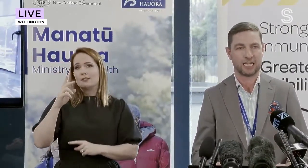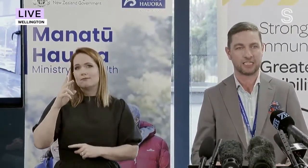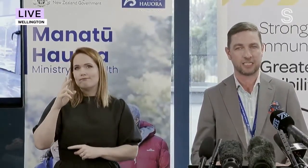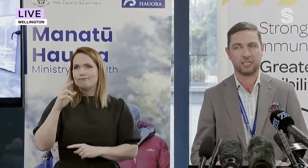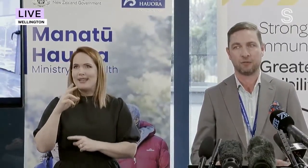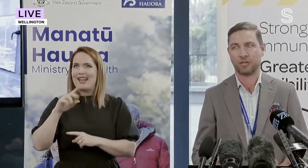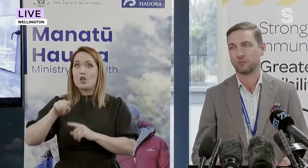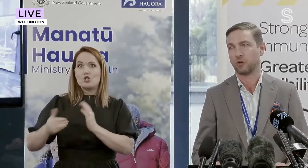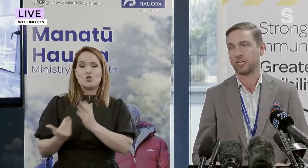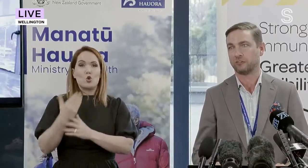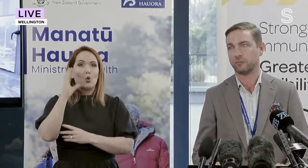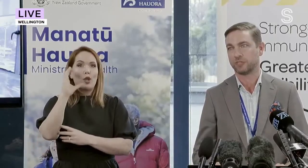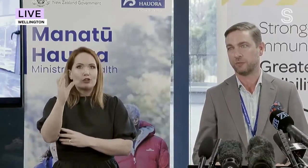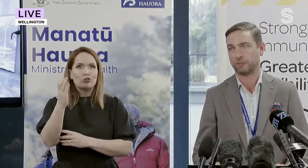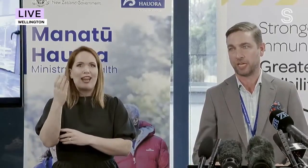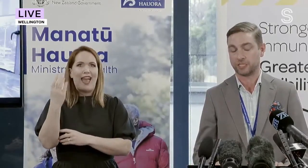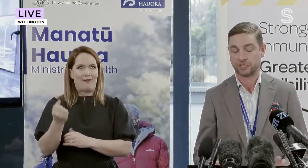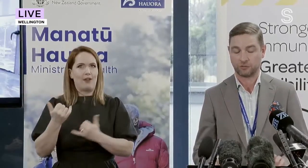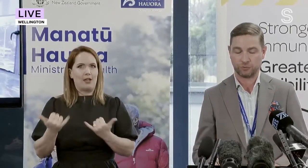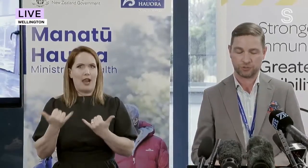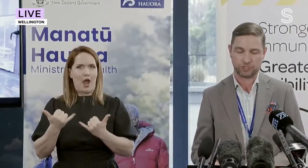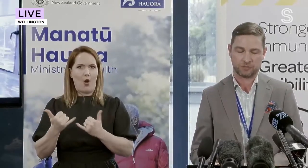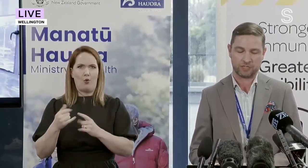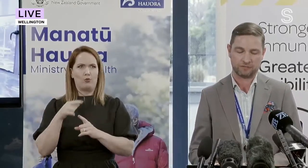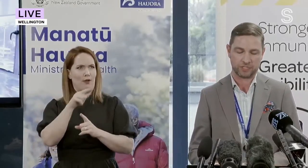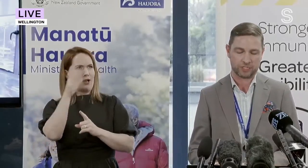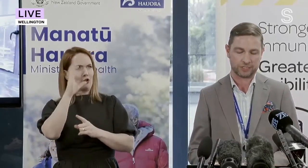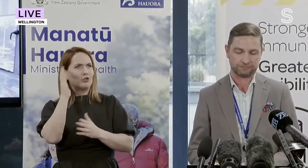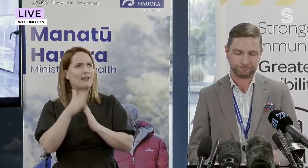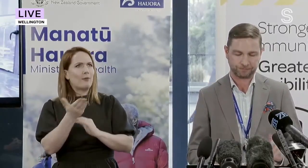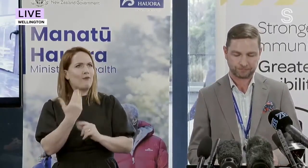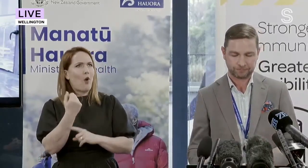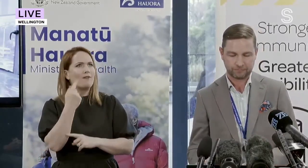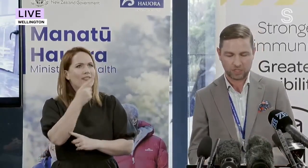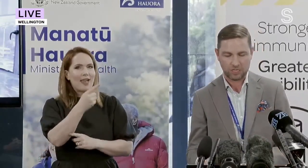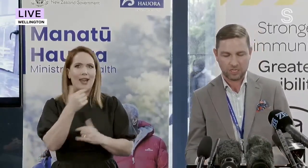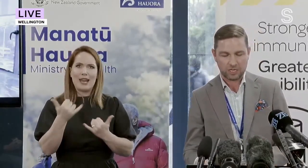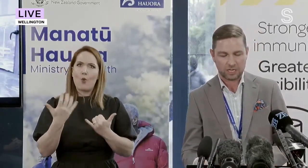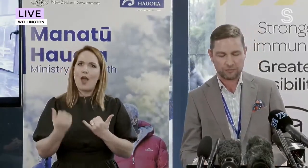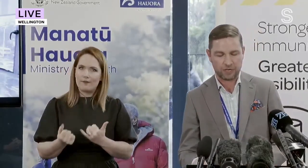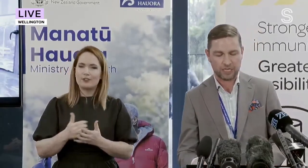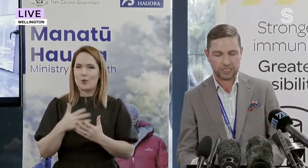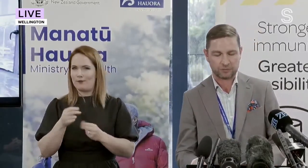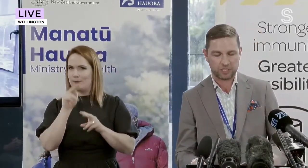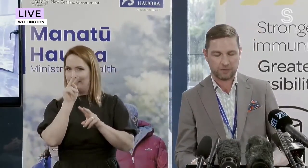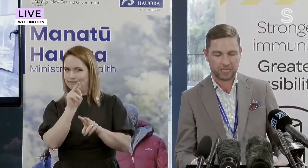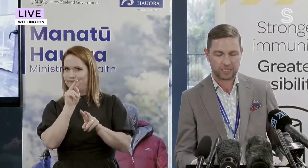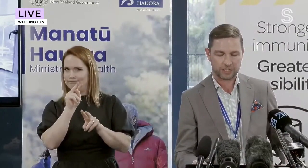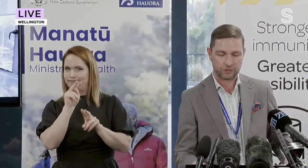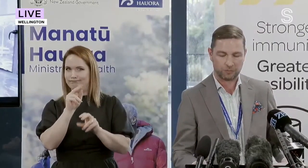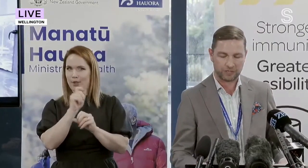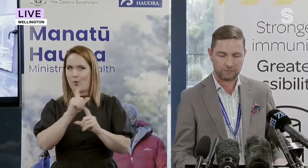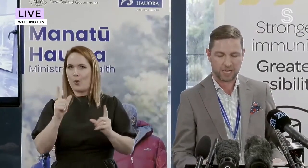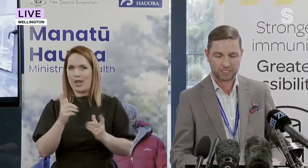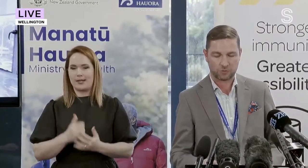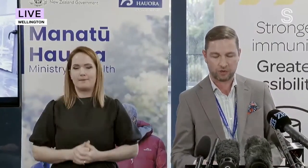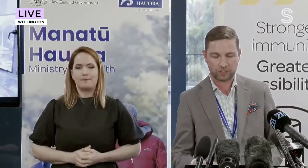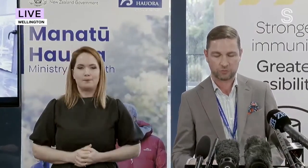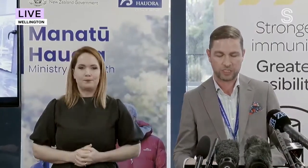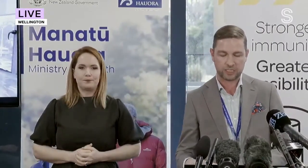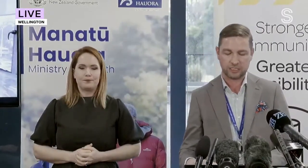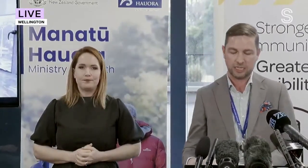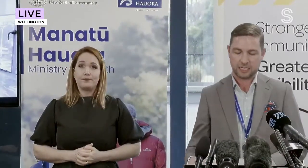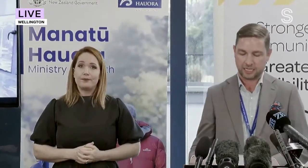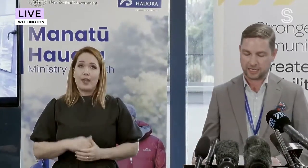to see cases in much wider groups of the population, so important to be really vigilant. Finally, just wanted to make an additional plea for mask wearing